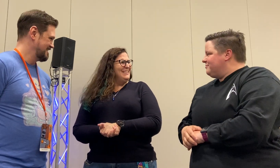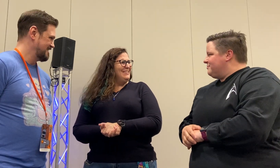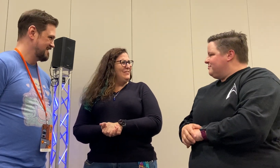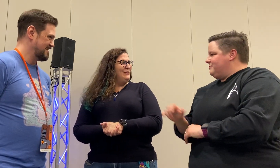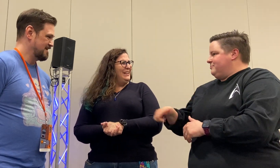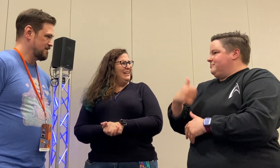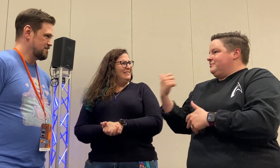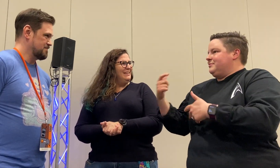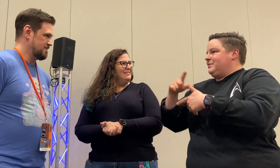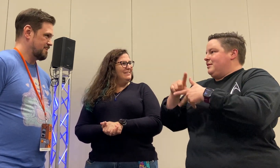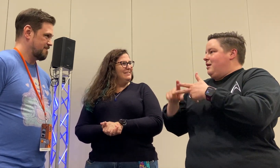have we had done?